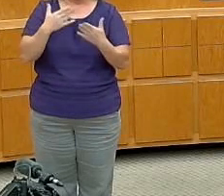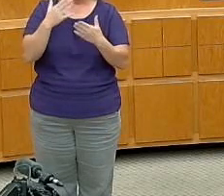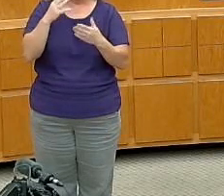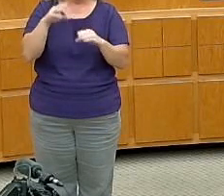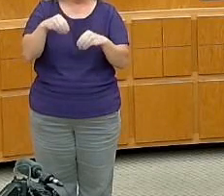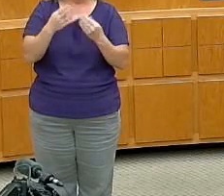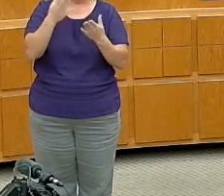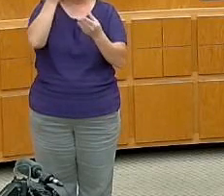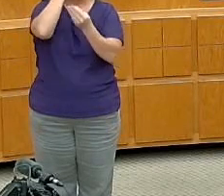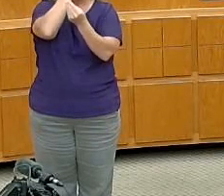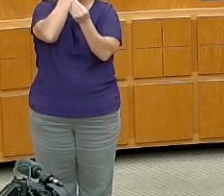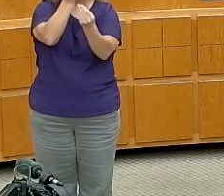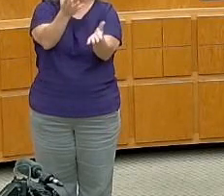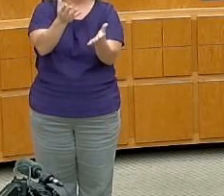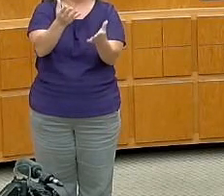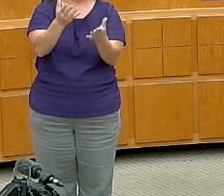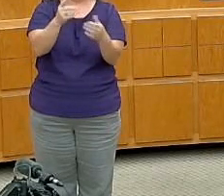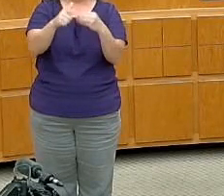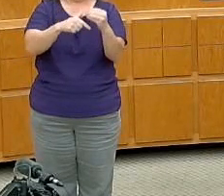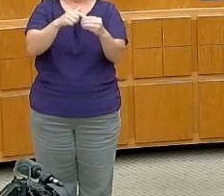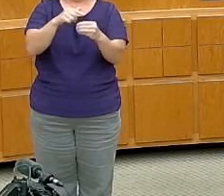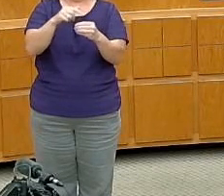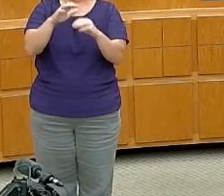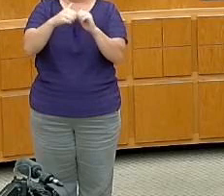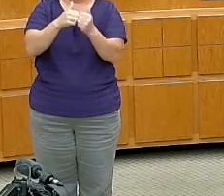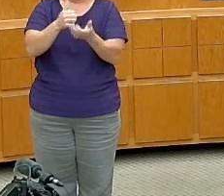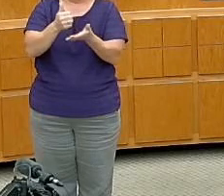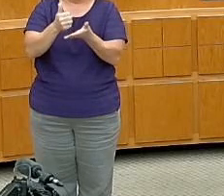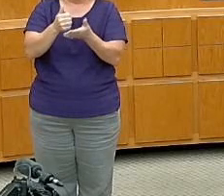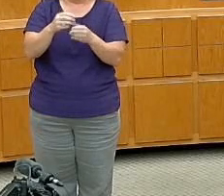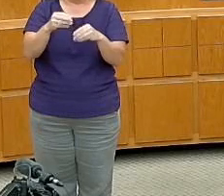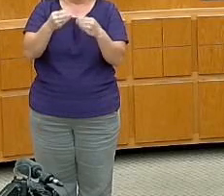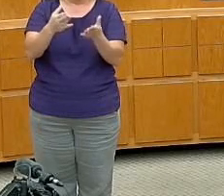on COVID-19 patient care in the hospital setting.